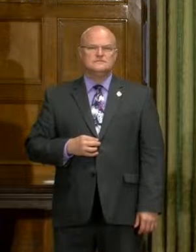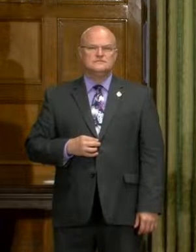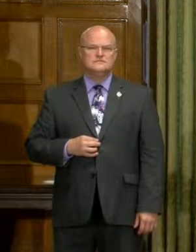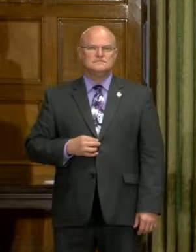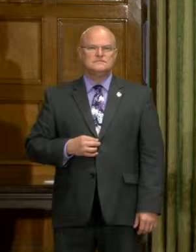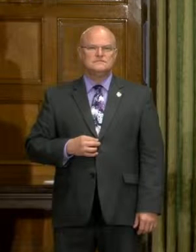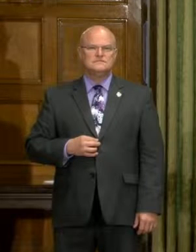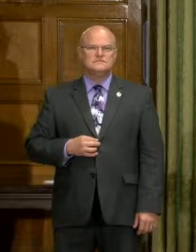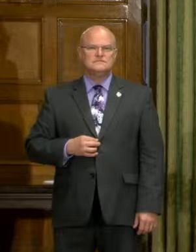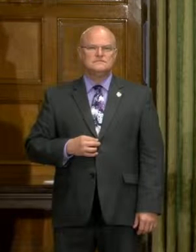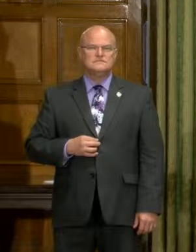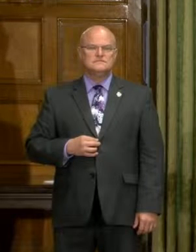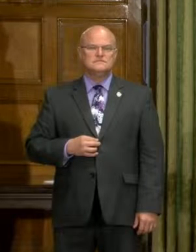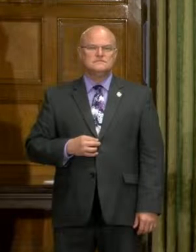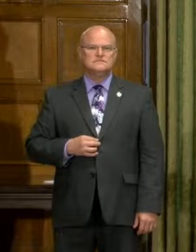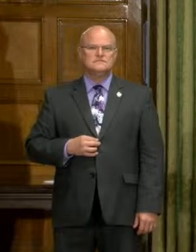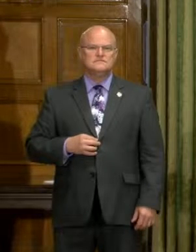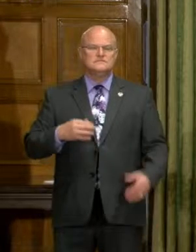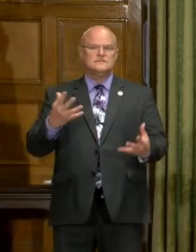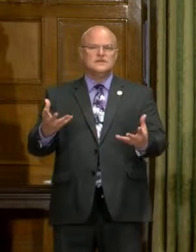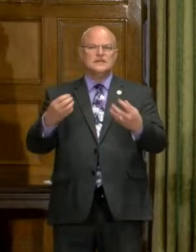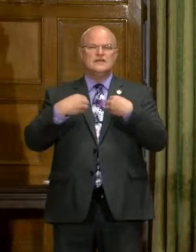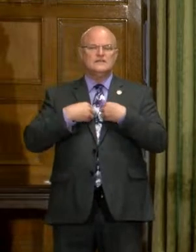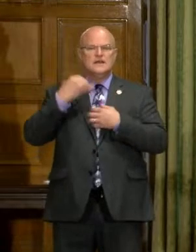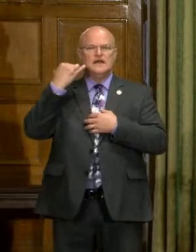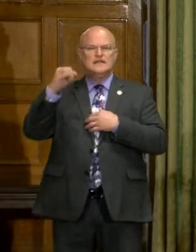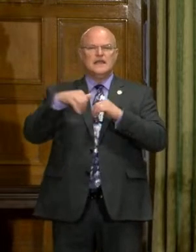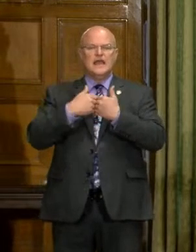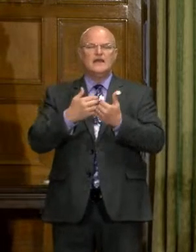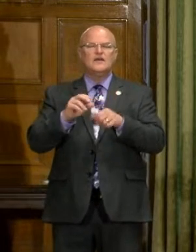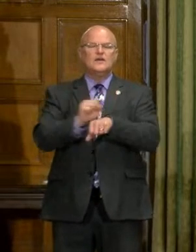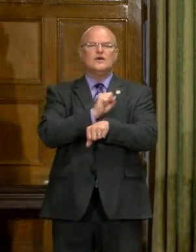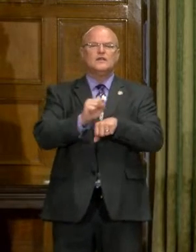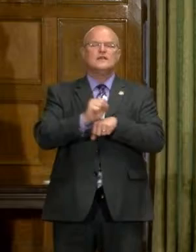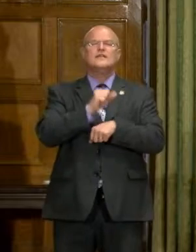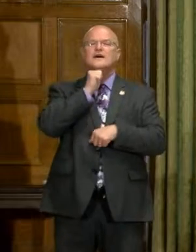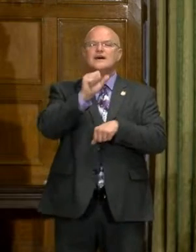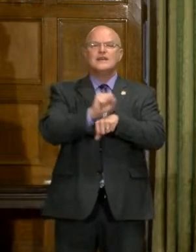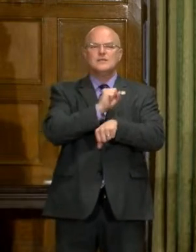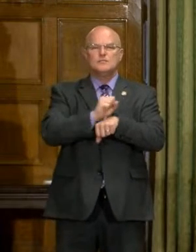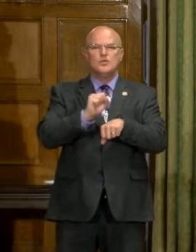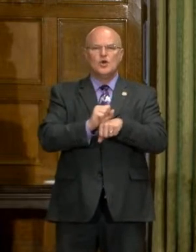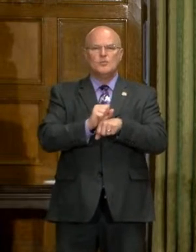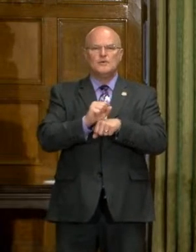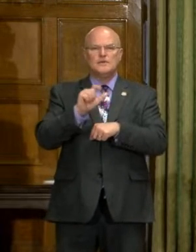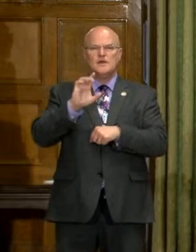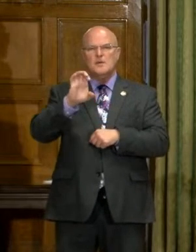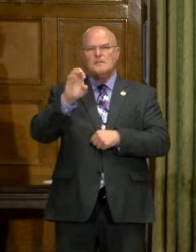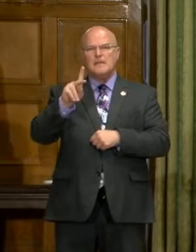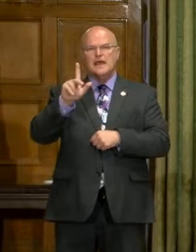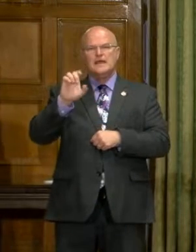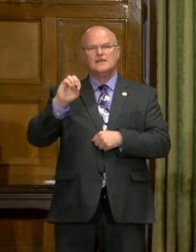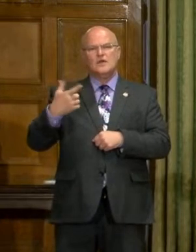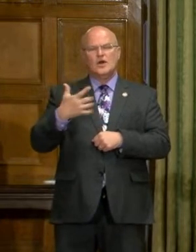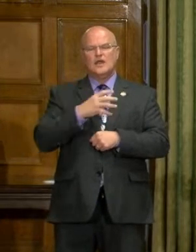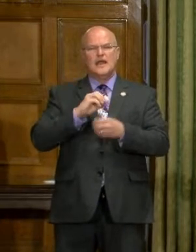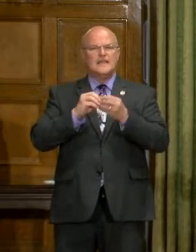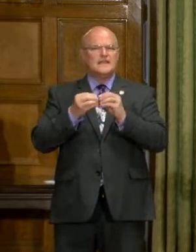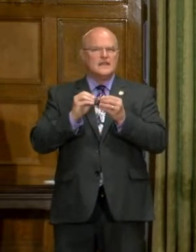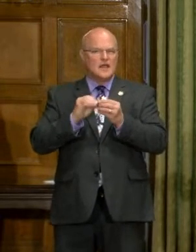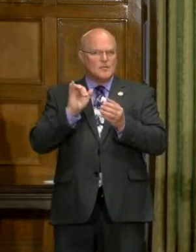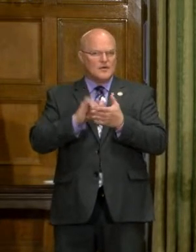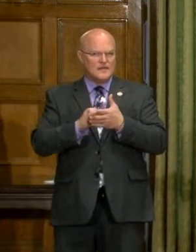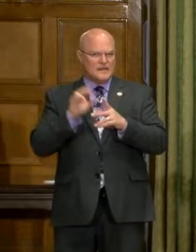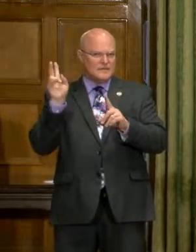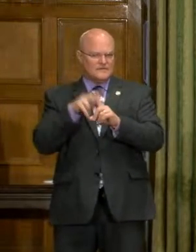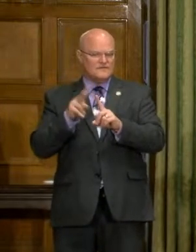can you give us an idea of how you're handling the unemployment volume so far and the latest numbers of how many